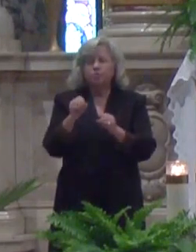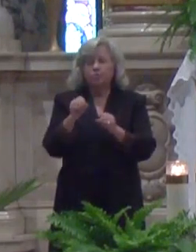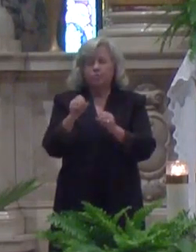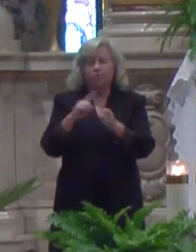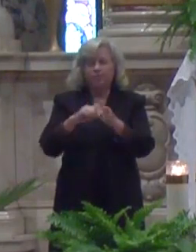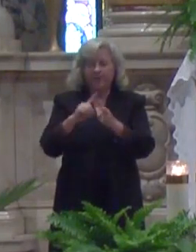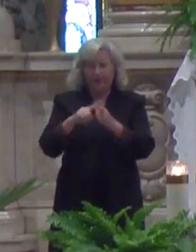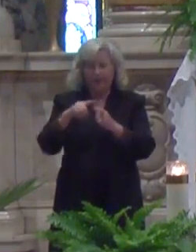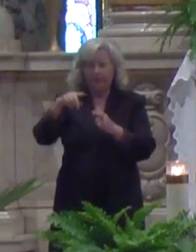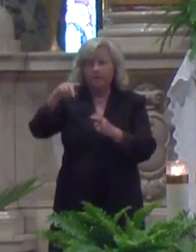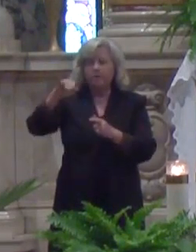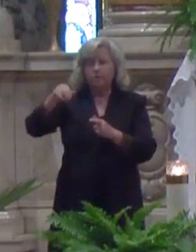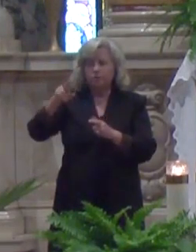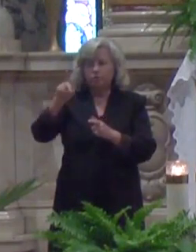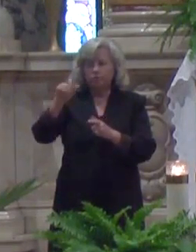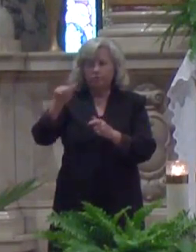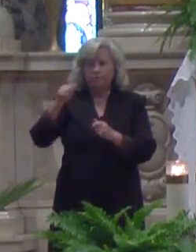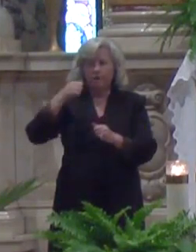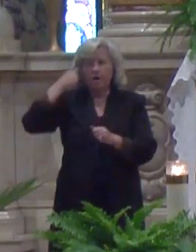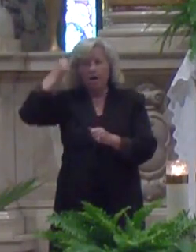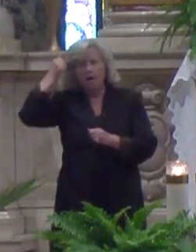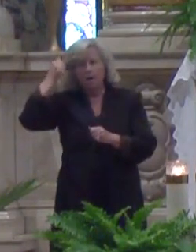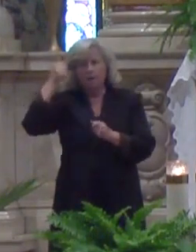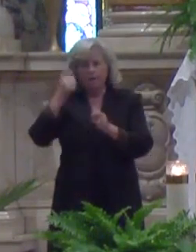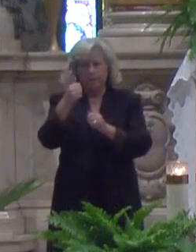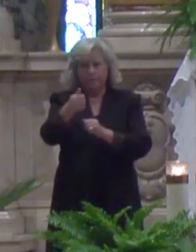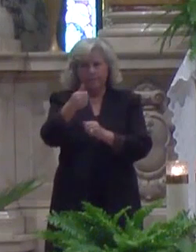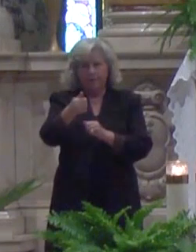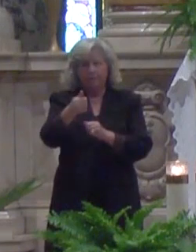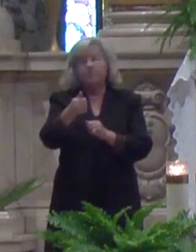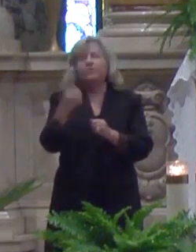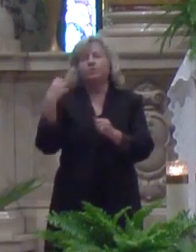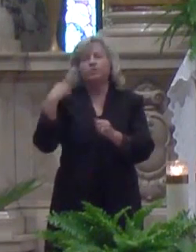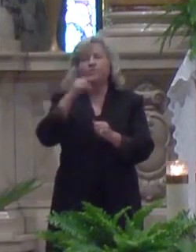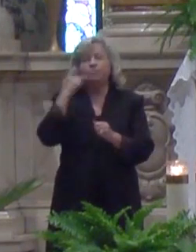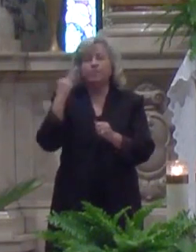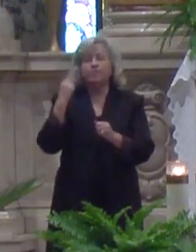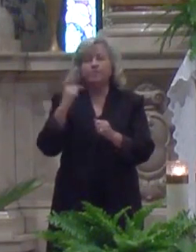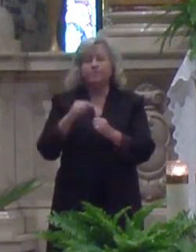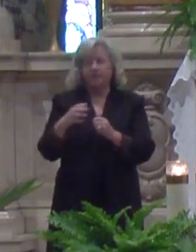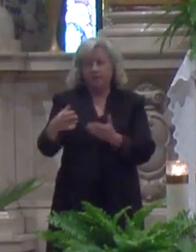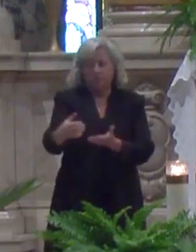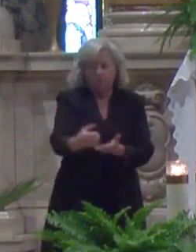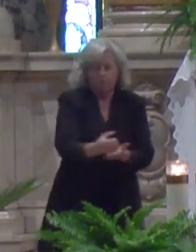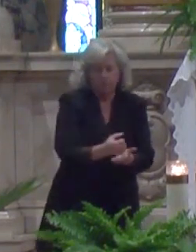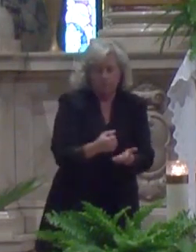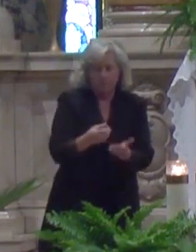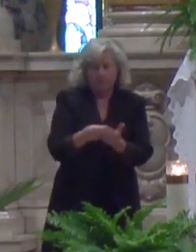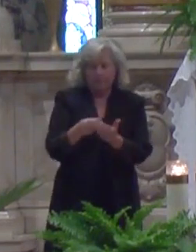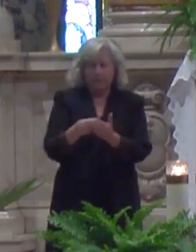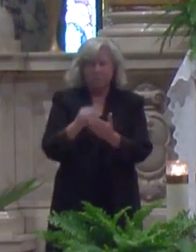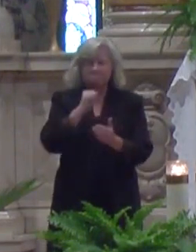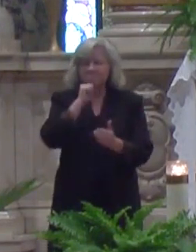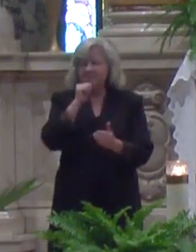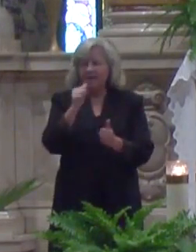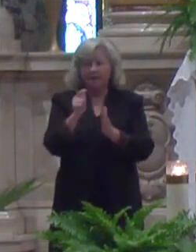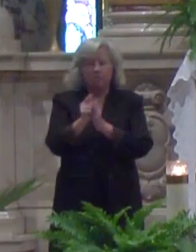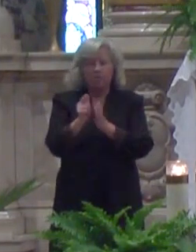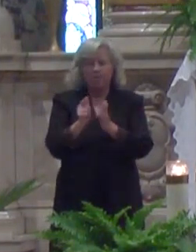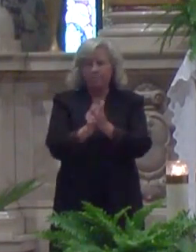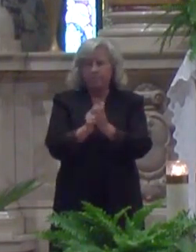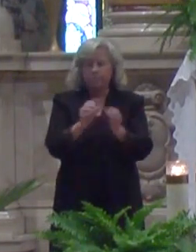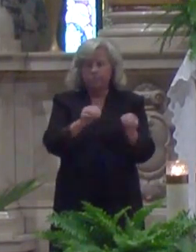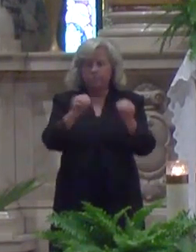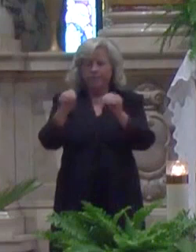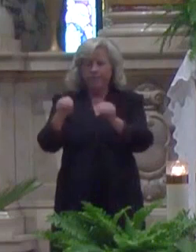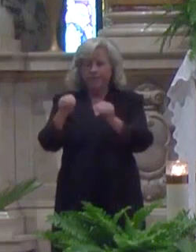departed and went off and hanged himself. The chief priests gathered up the money. He said, "It is not lawful to deposit this in the temple